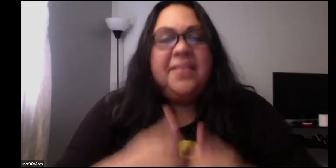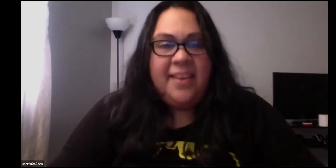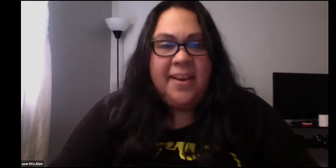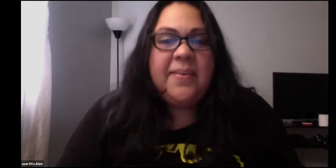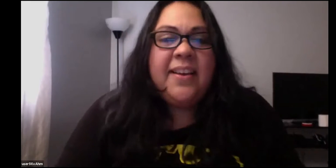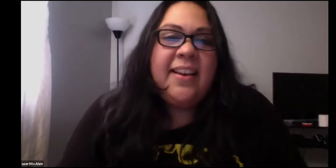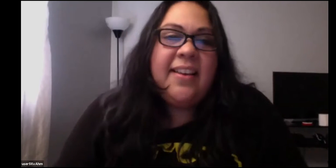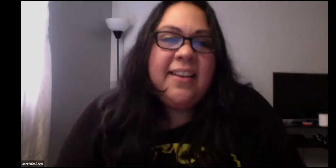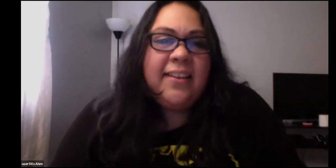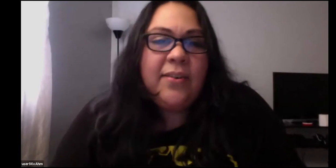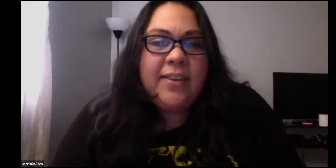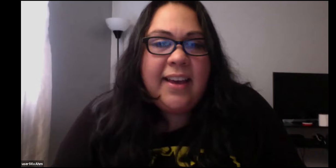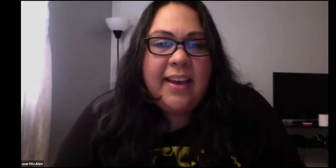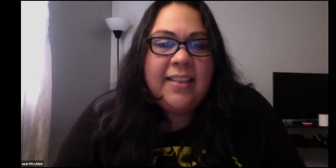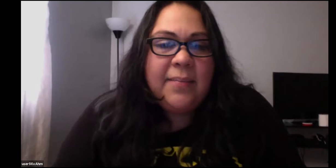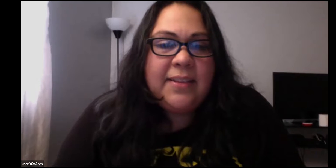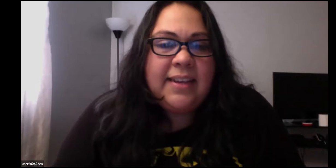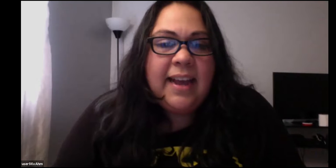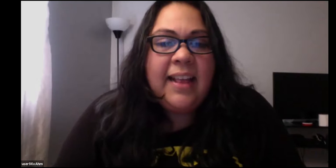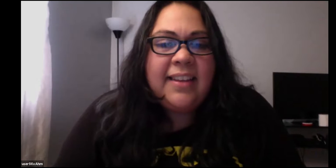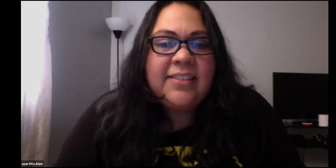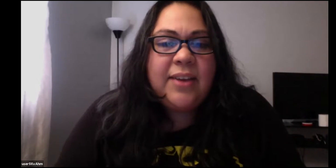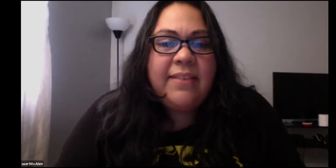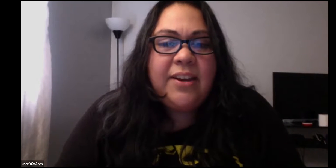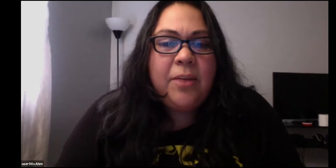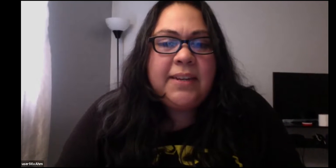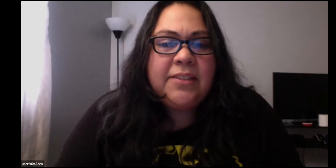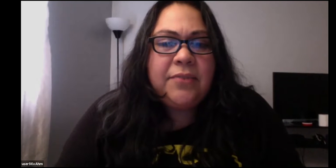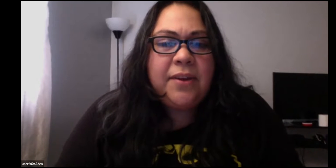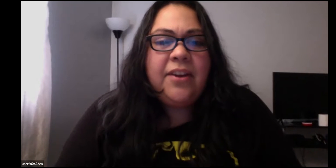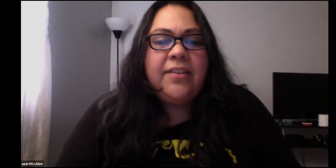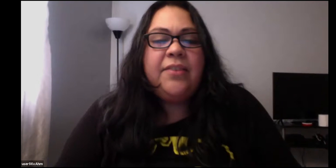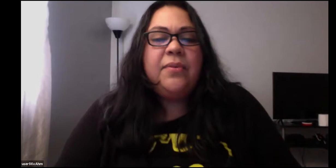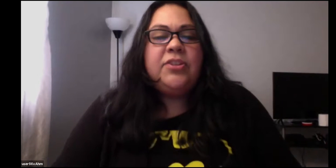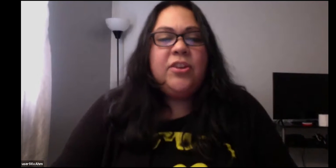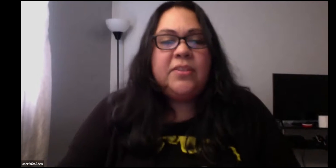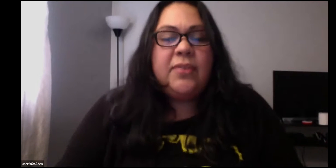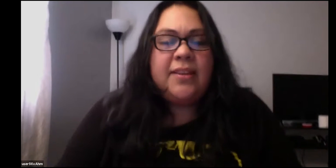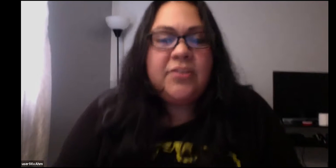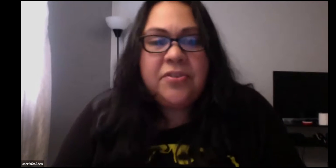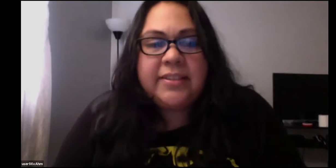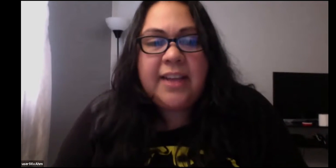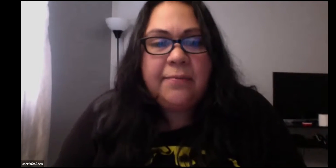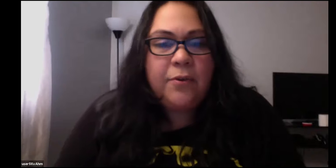Yep. Okay, let me see. Alex, do you have any objects around there that you want to show it so I can show you the sign for it?